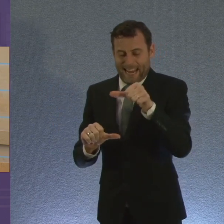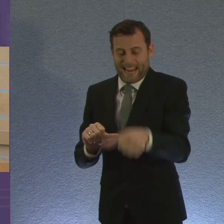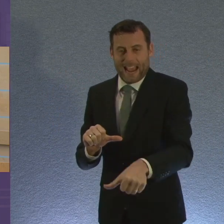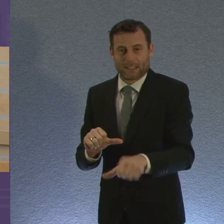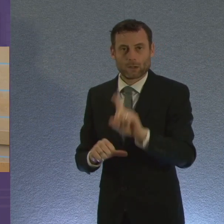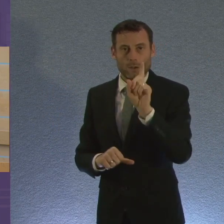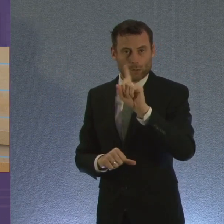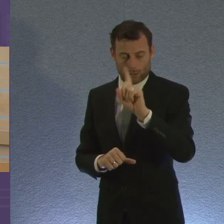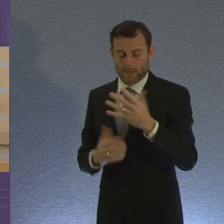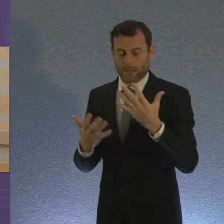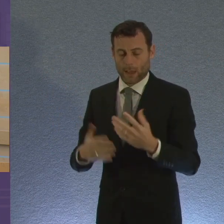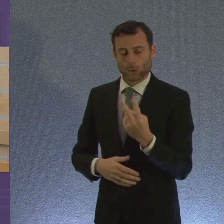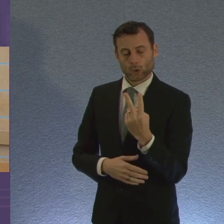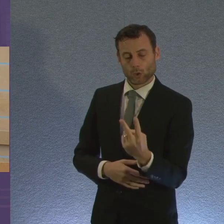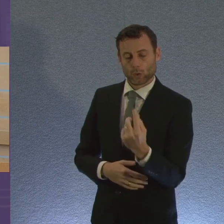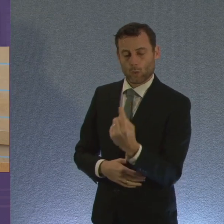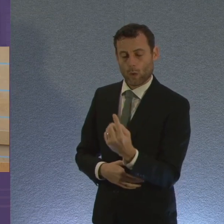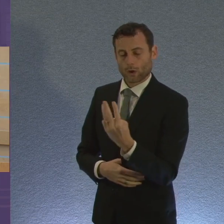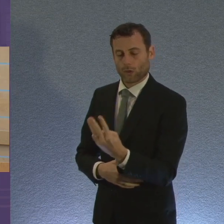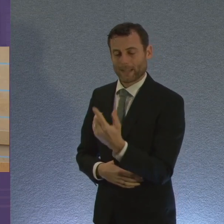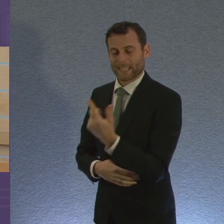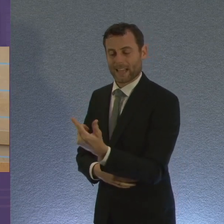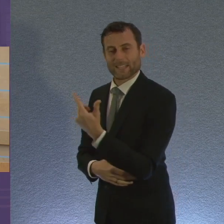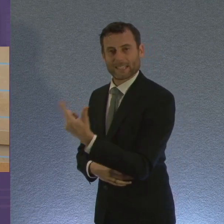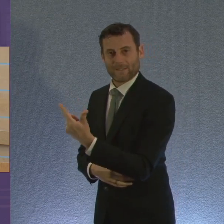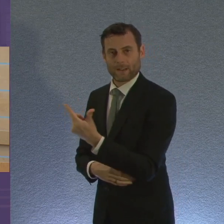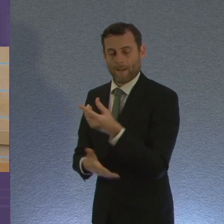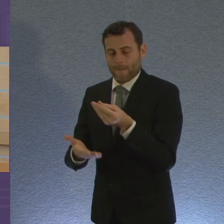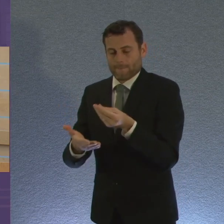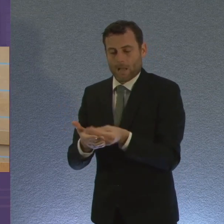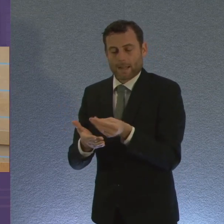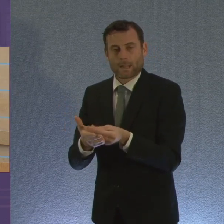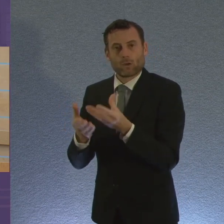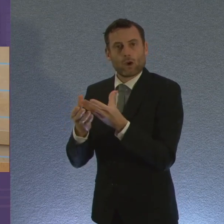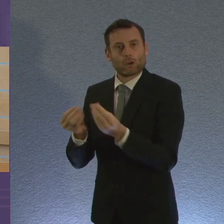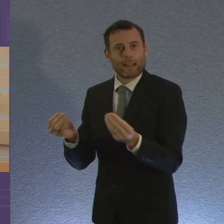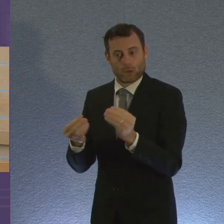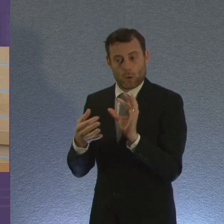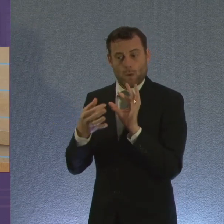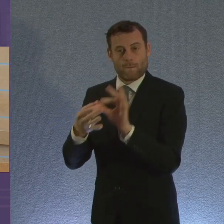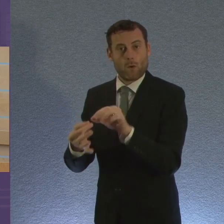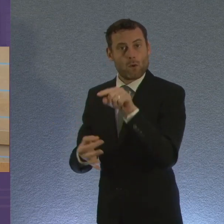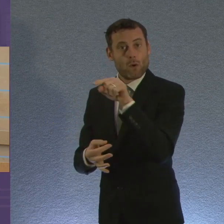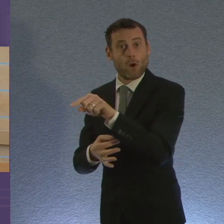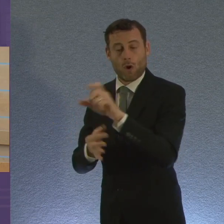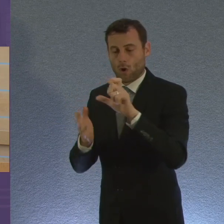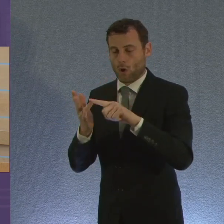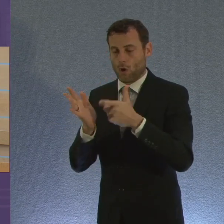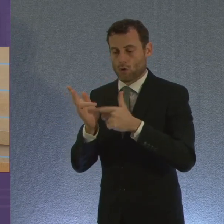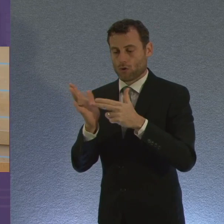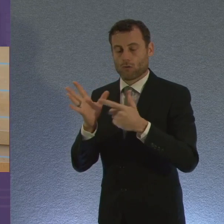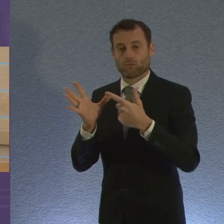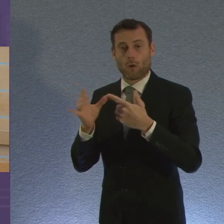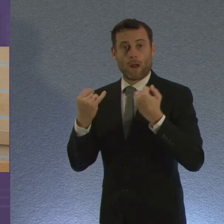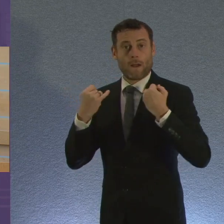motion 21377 on a financial resolution for the Coronavirus Scotland Bill. Could I call on Ben McPherson to move this